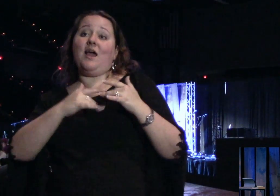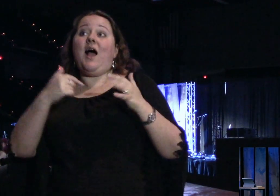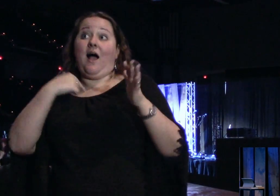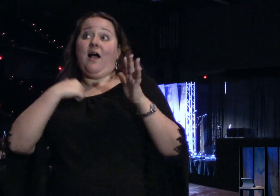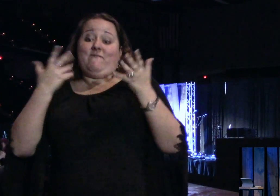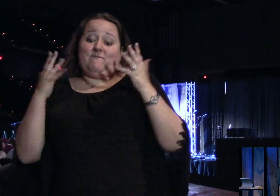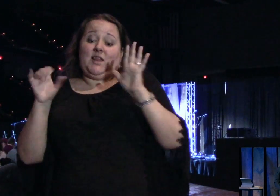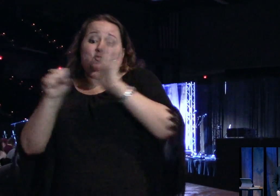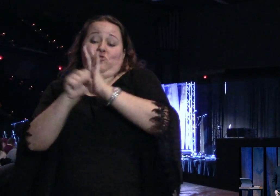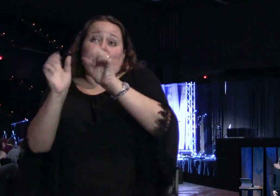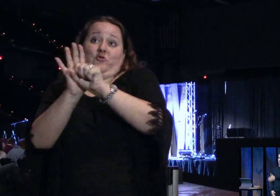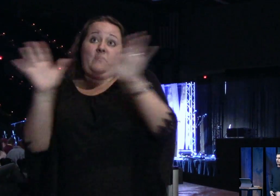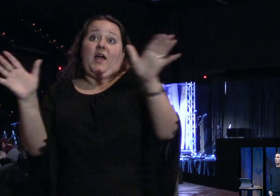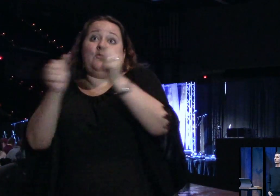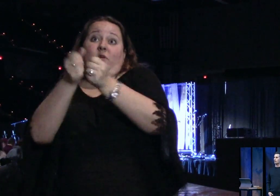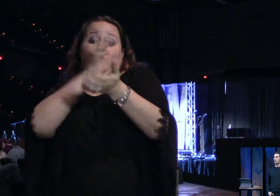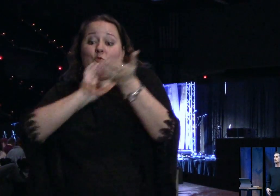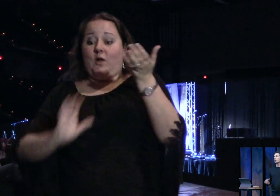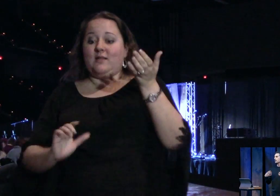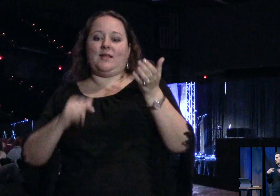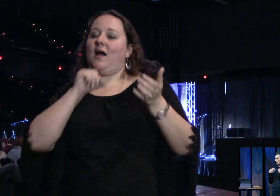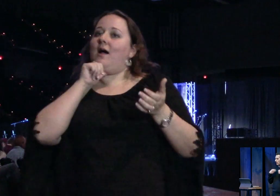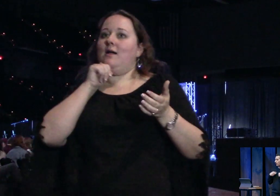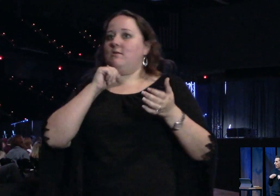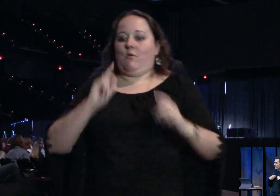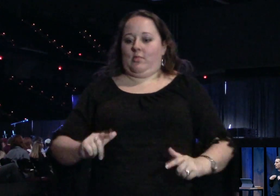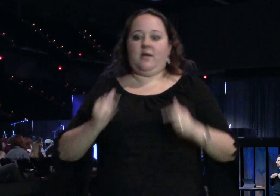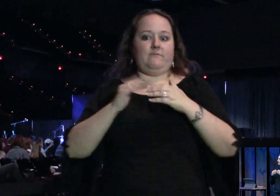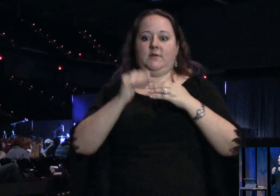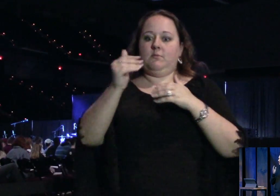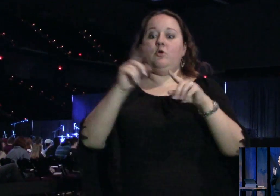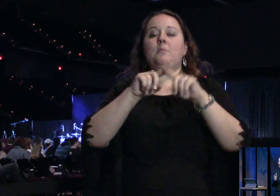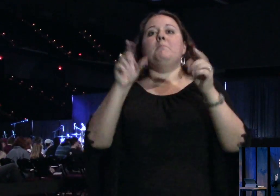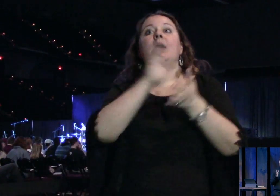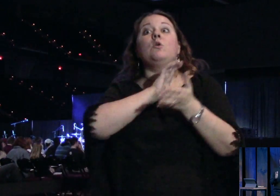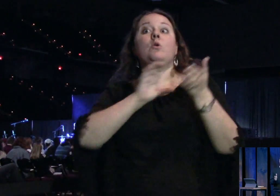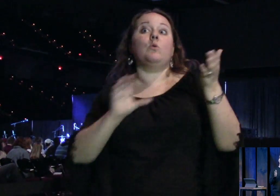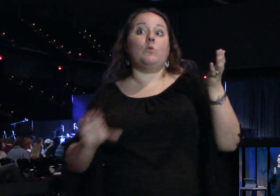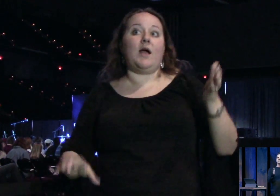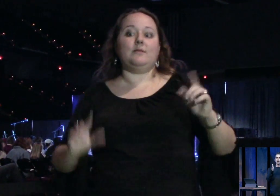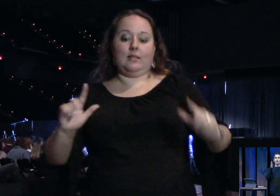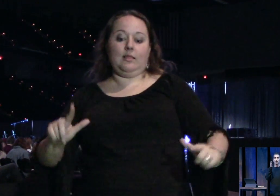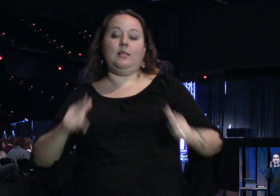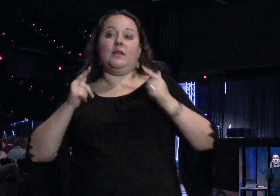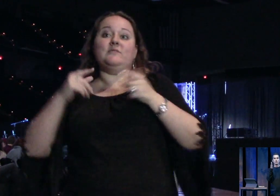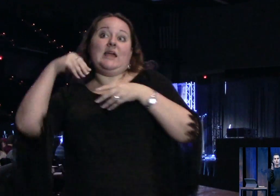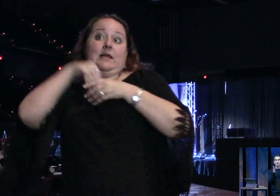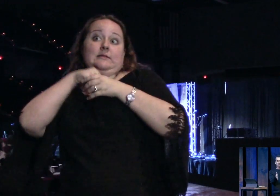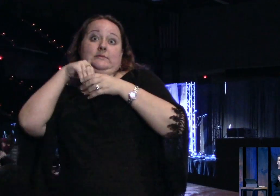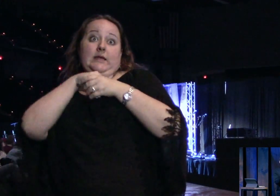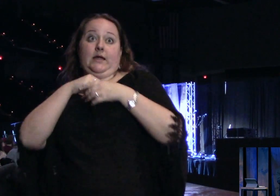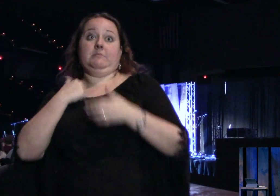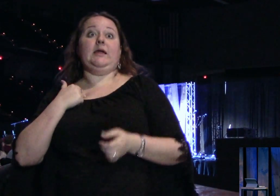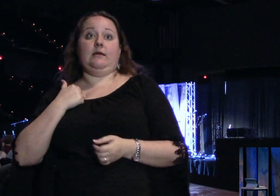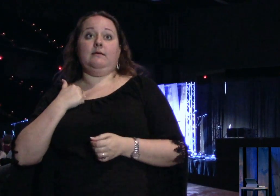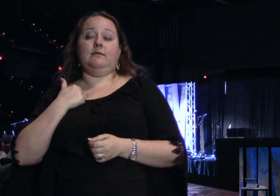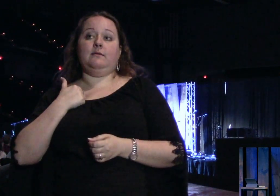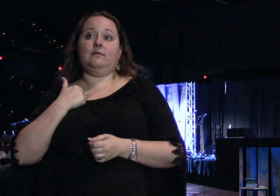of you. That's why Paul says, "I've been crucified with Christ. It's no longer I who live, but Christ who lives in